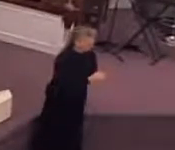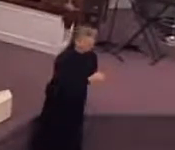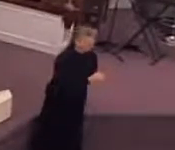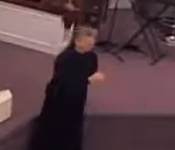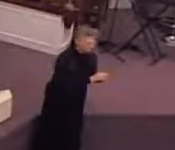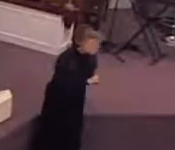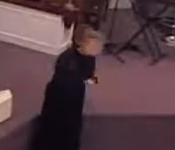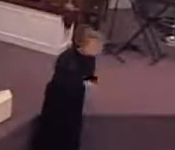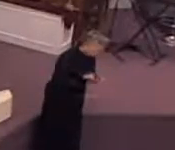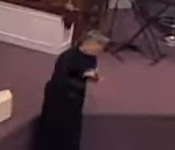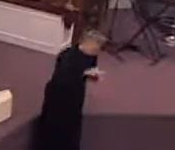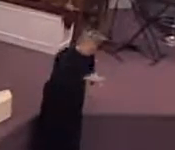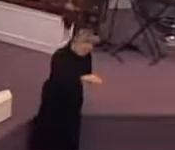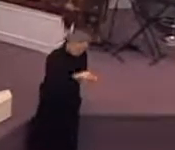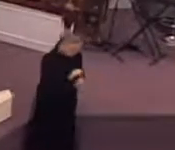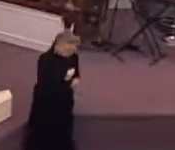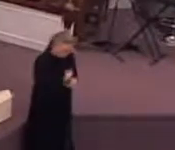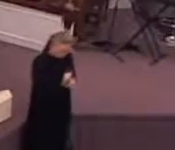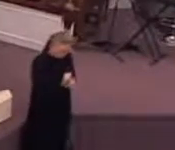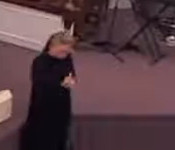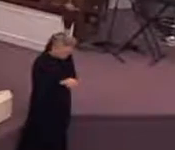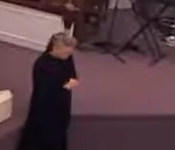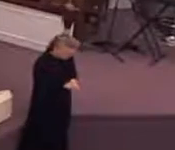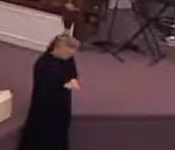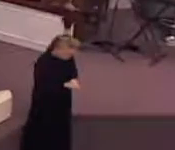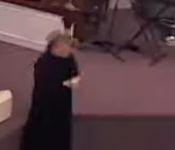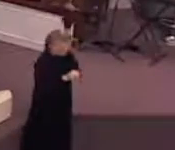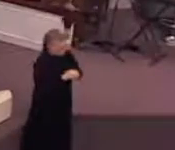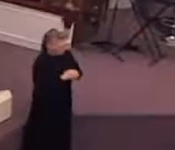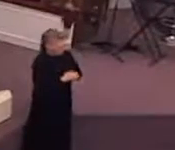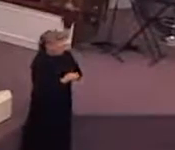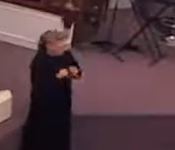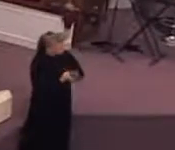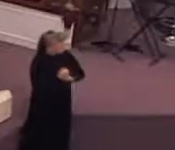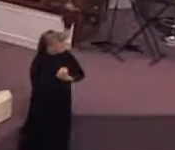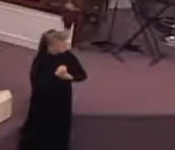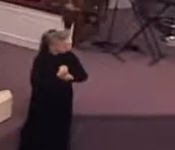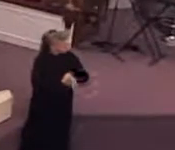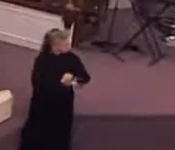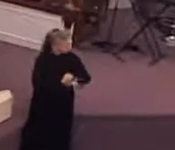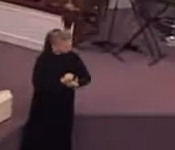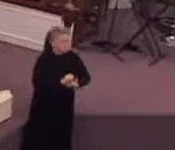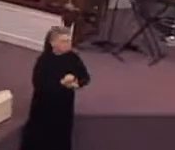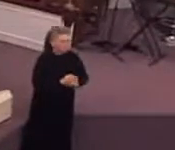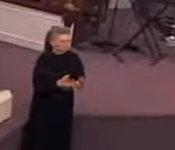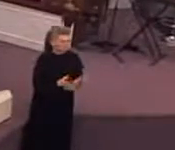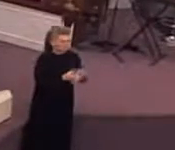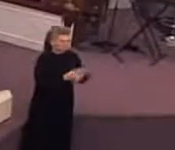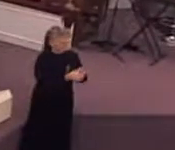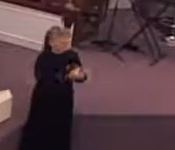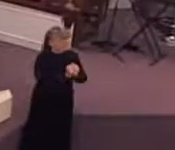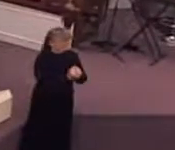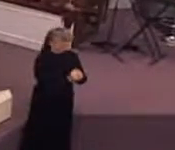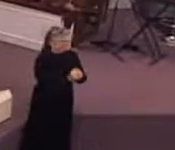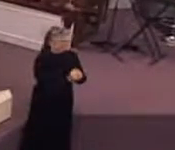book of Acts, you find that these same men, they were strong and supportive, amen, and united